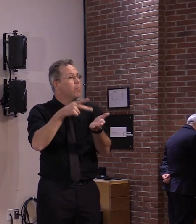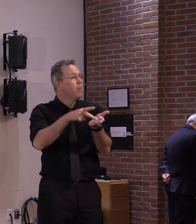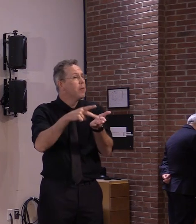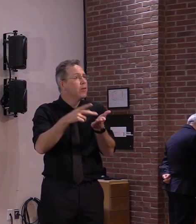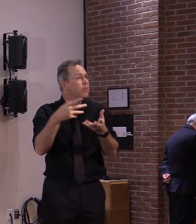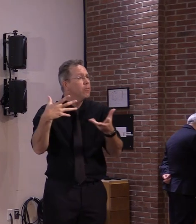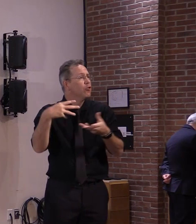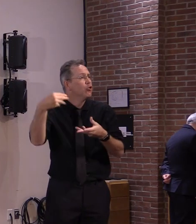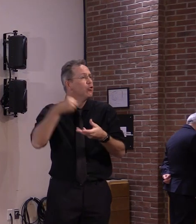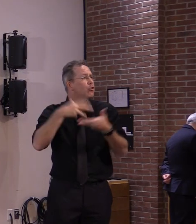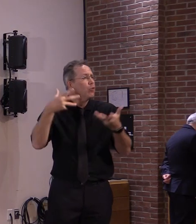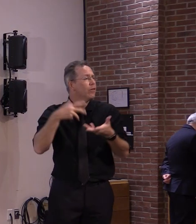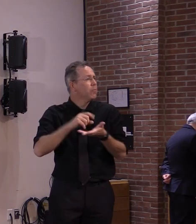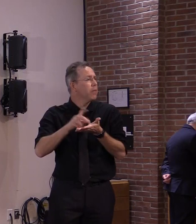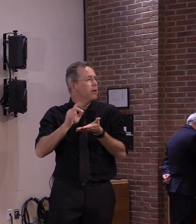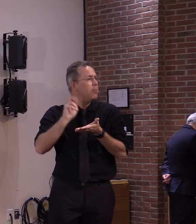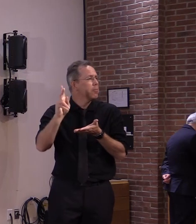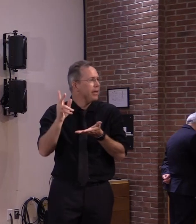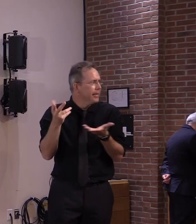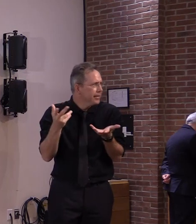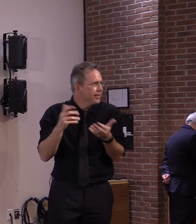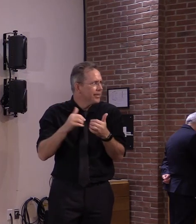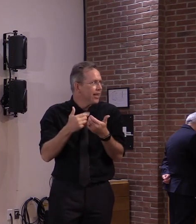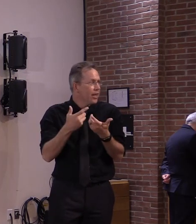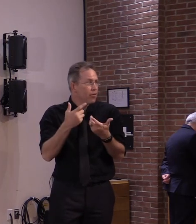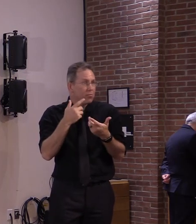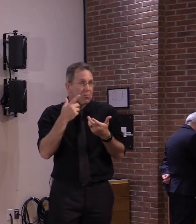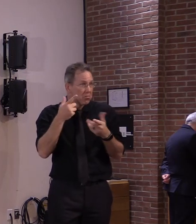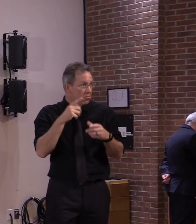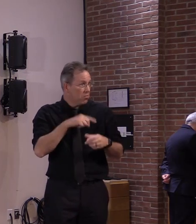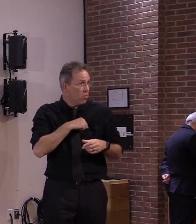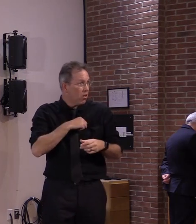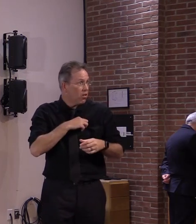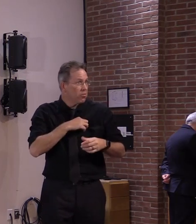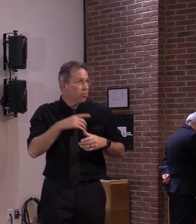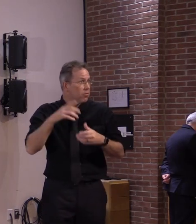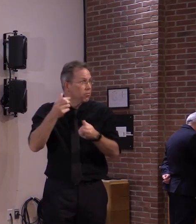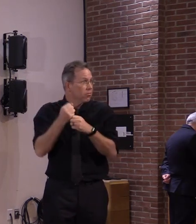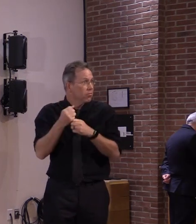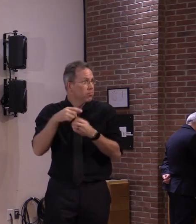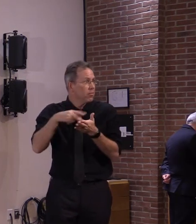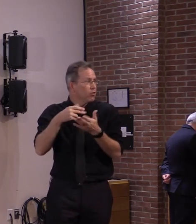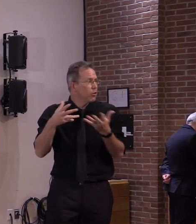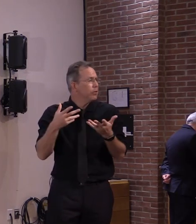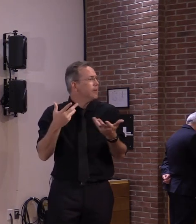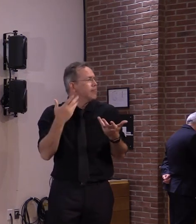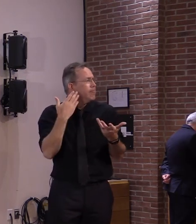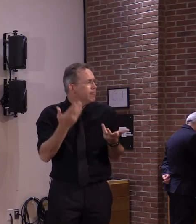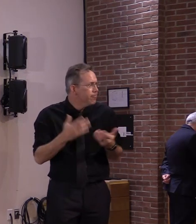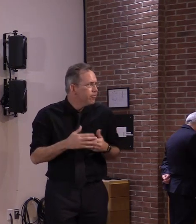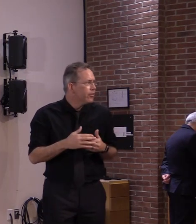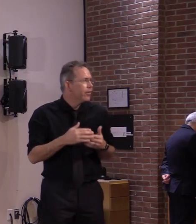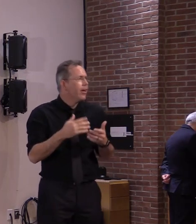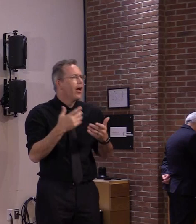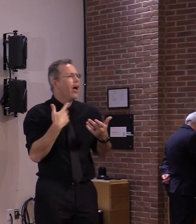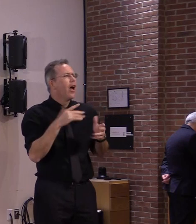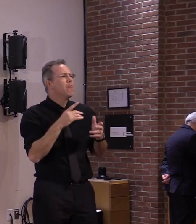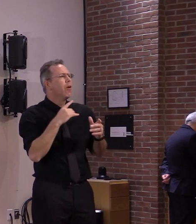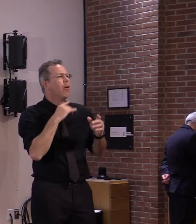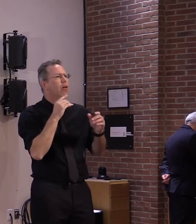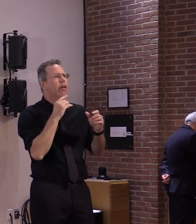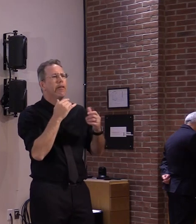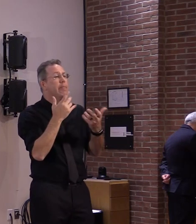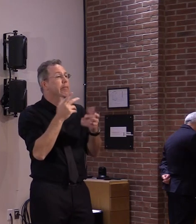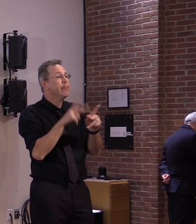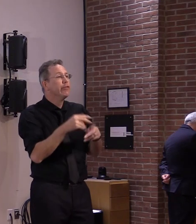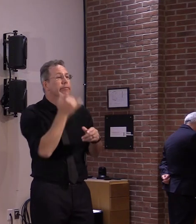around eligibility criteria and not meeting eligibility criteria. Sometimes it's about fraudulent information that's provided.